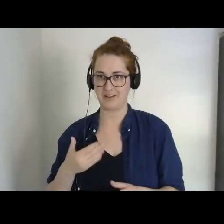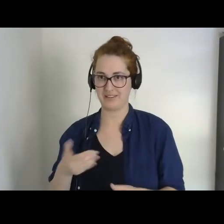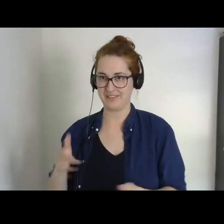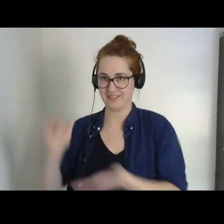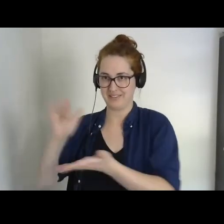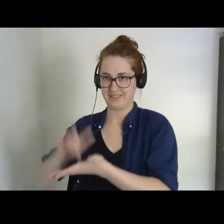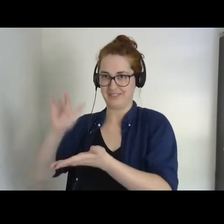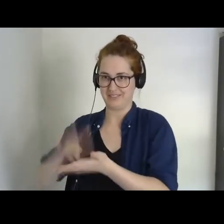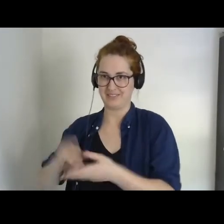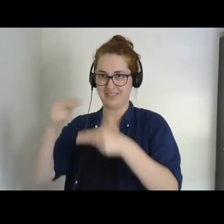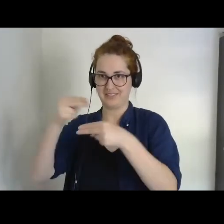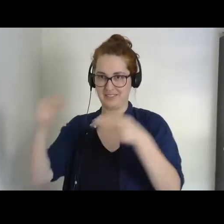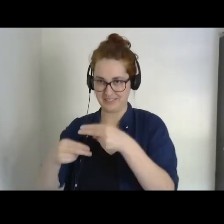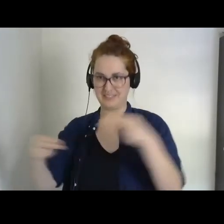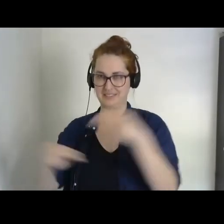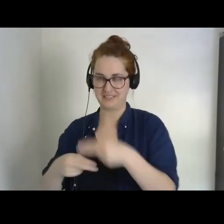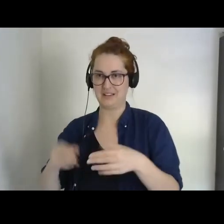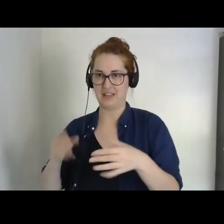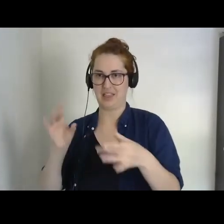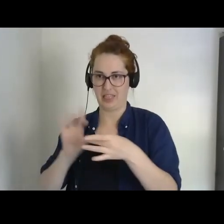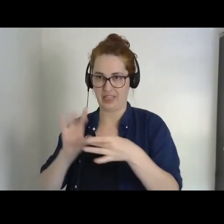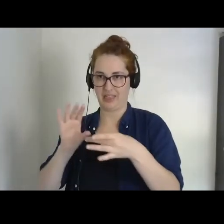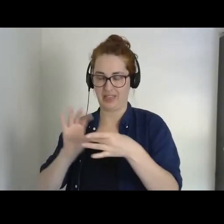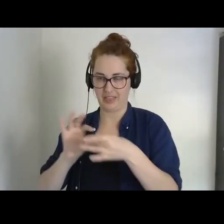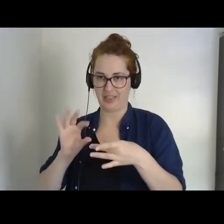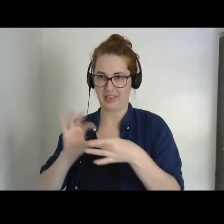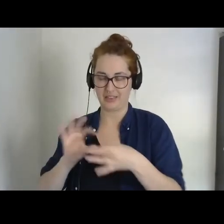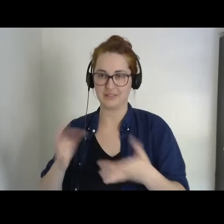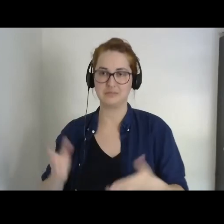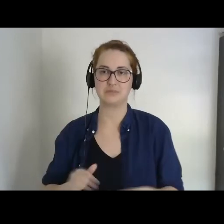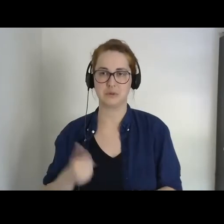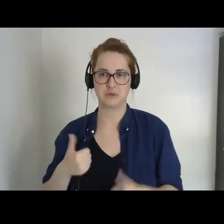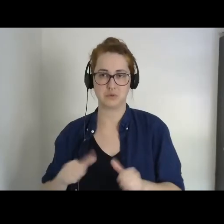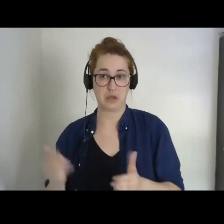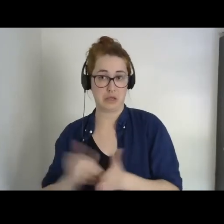having trouble connecting. Let me just try again.